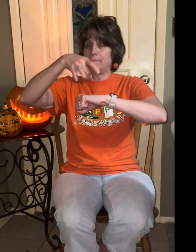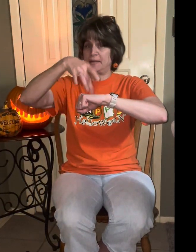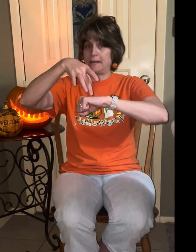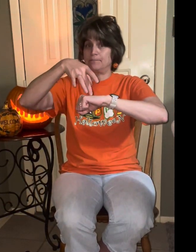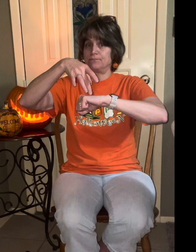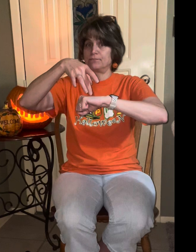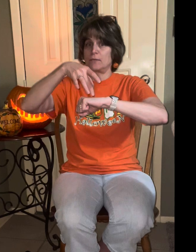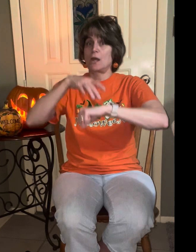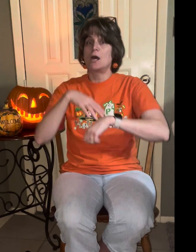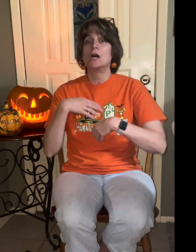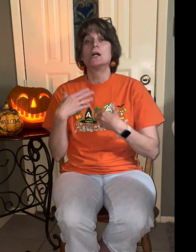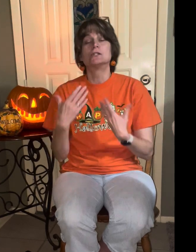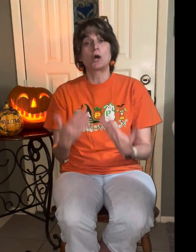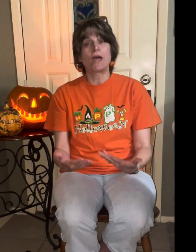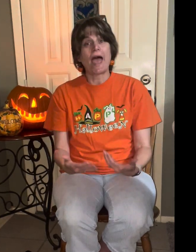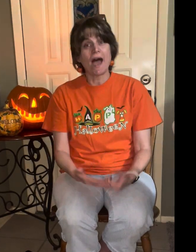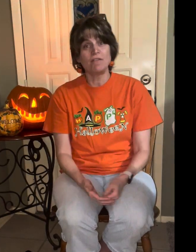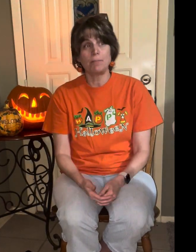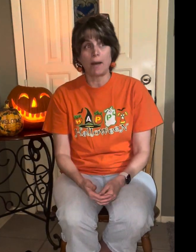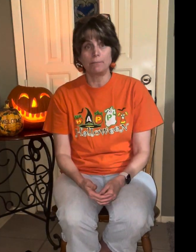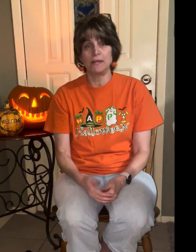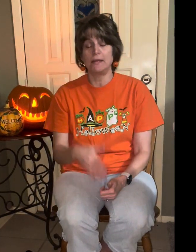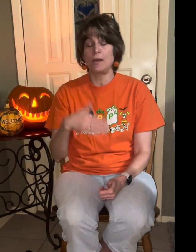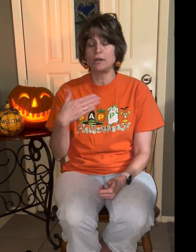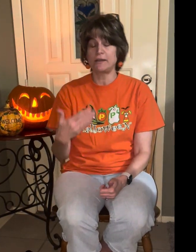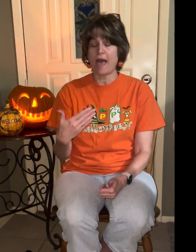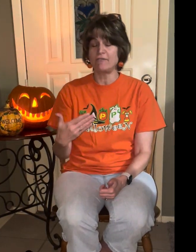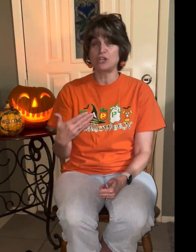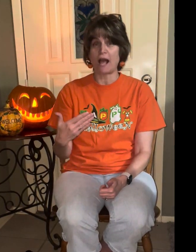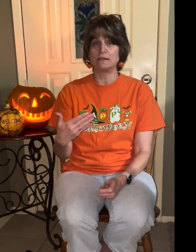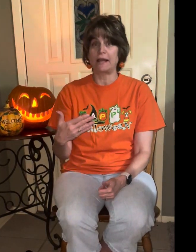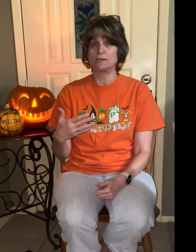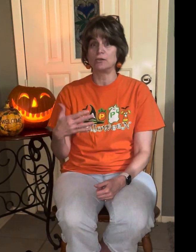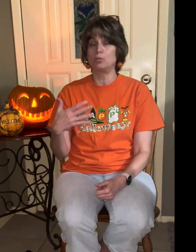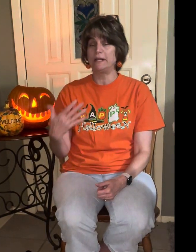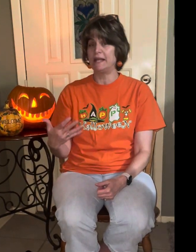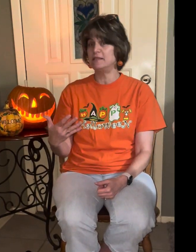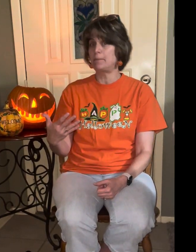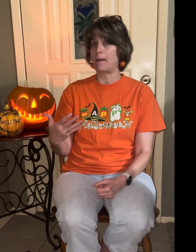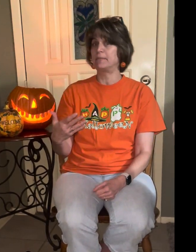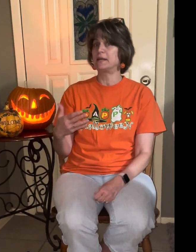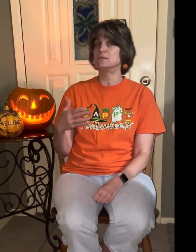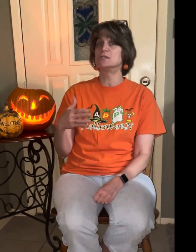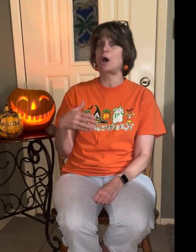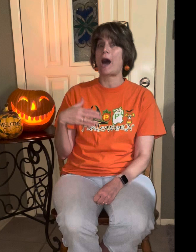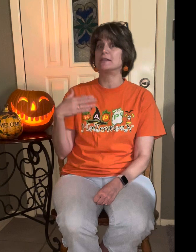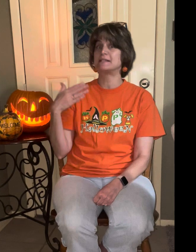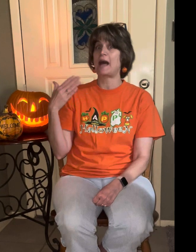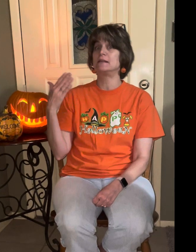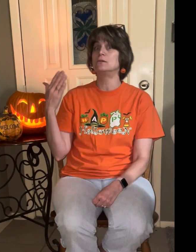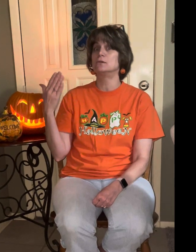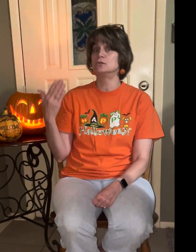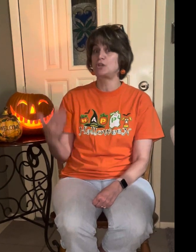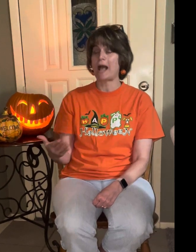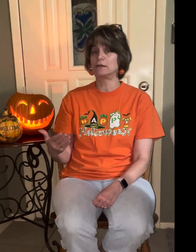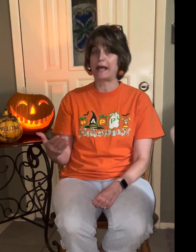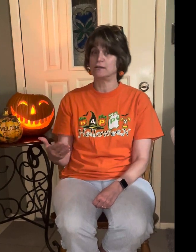pumpkin. So to have in order to have a jack-o'-lantern, we need the pumpkin. So how to sign